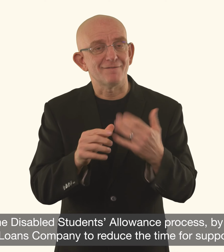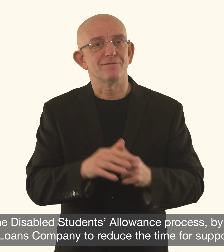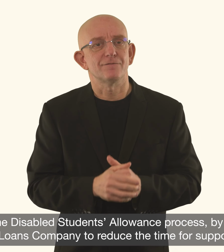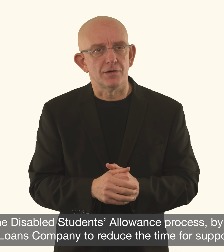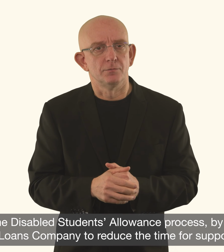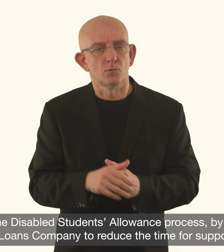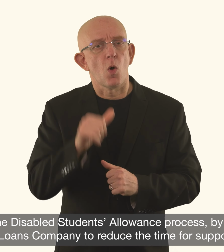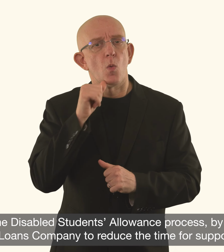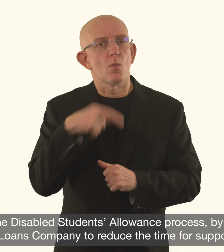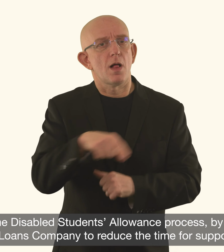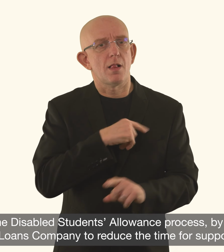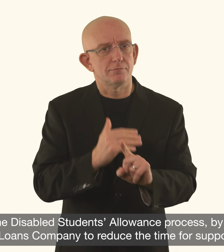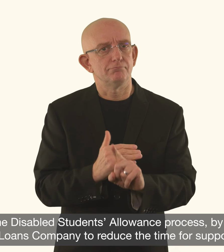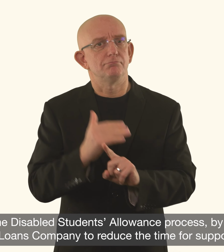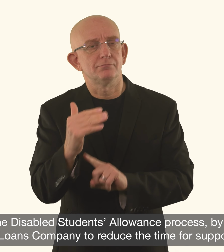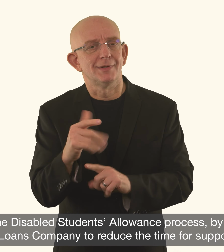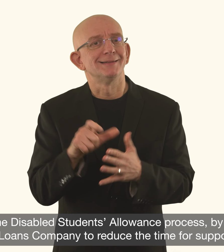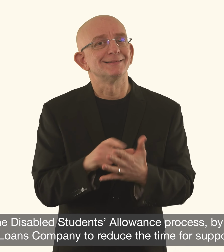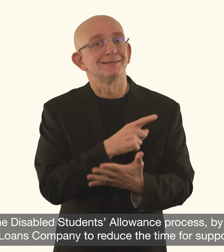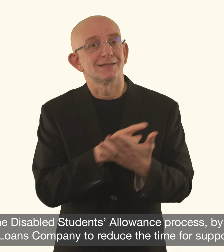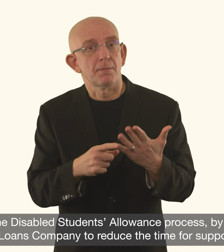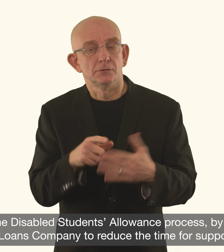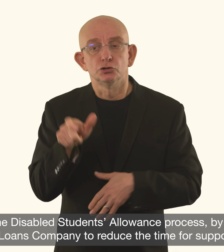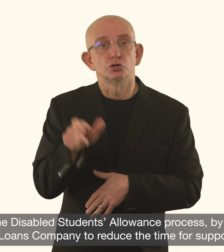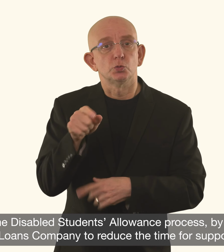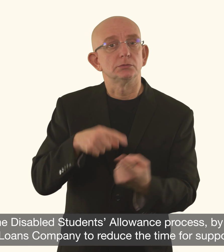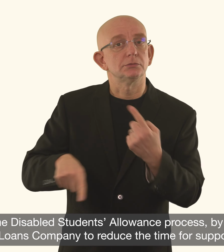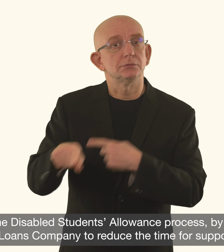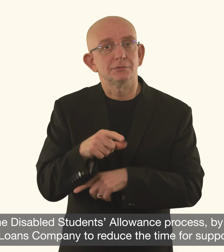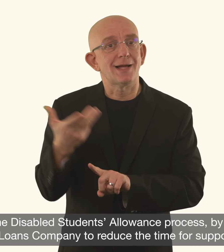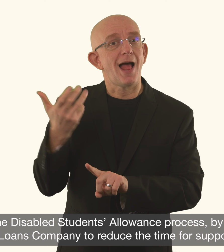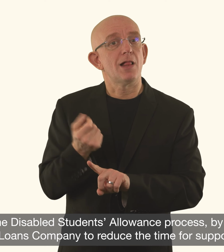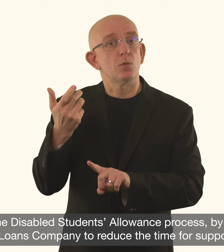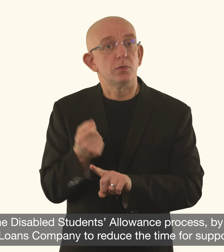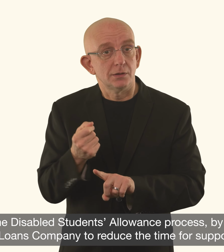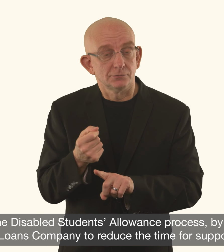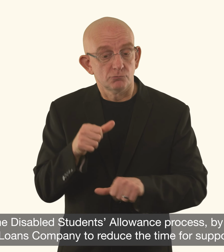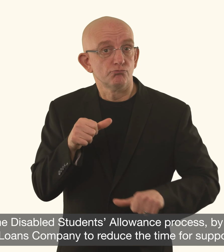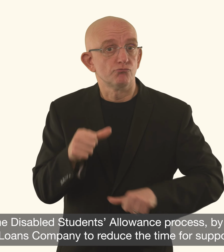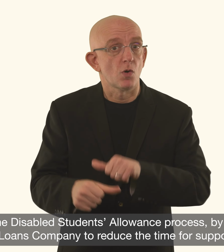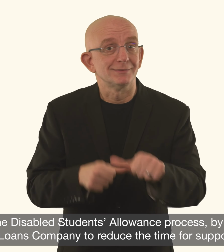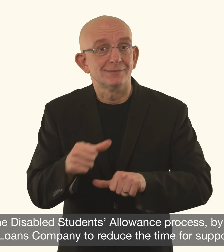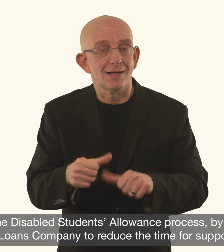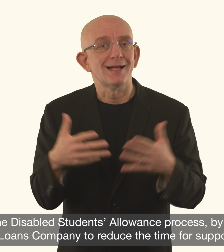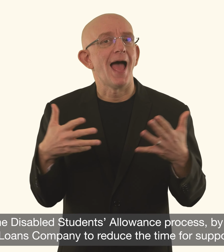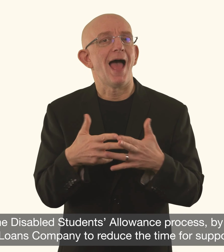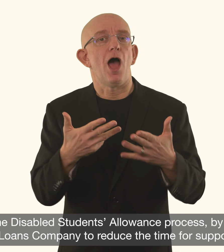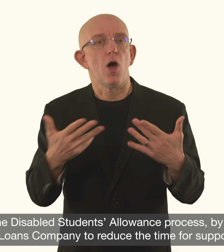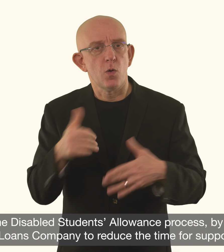Five. We will improve the disabled students allowance process by continuing to work with the student loans company